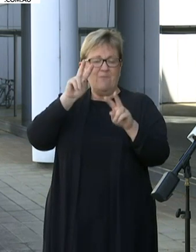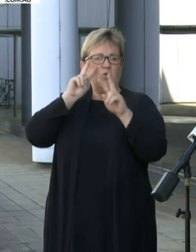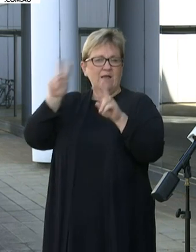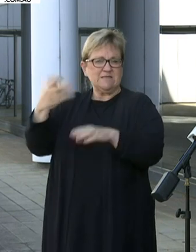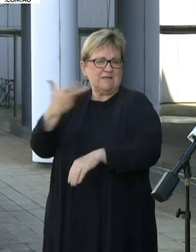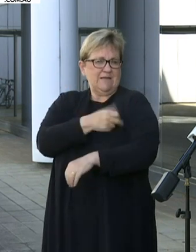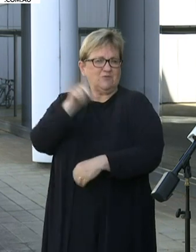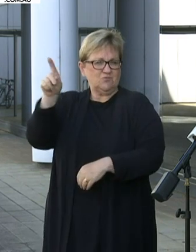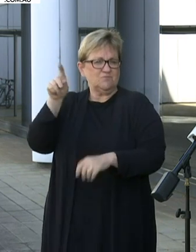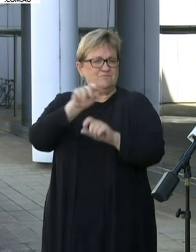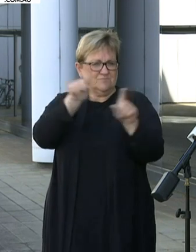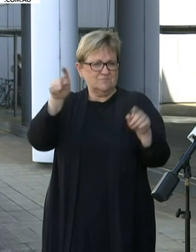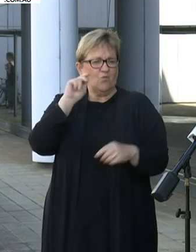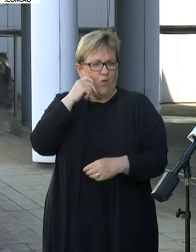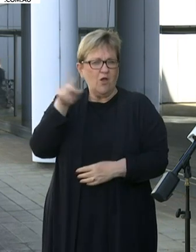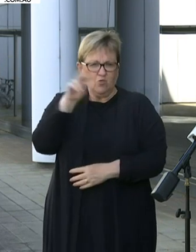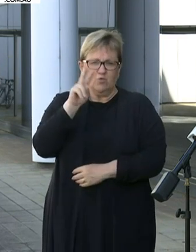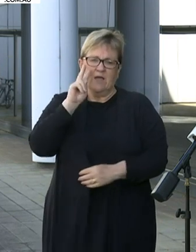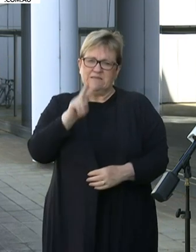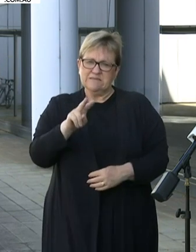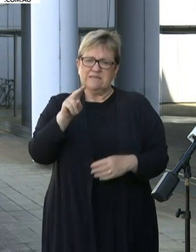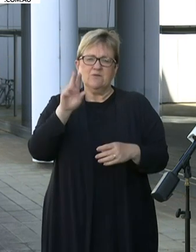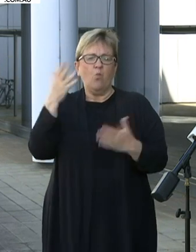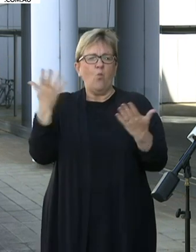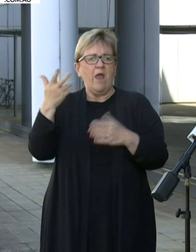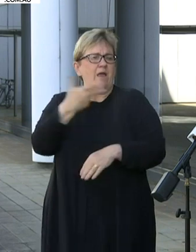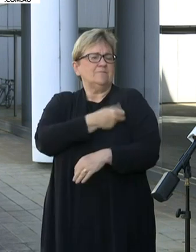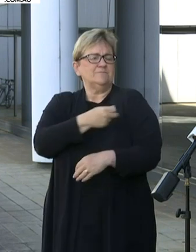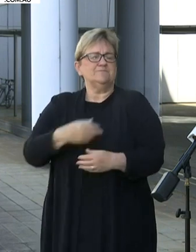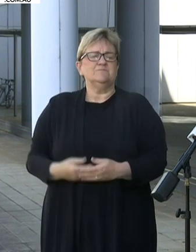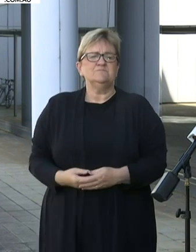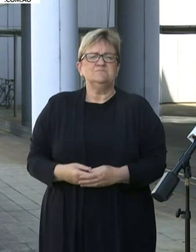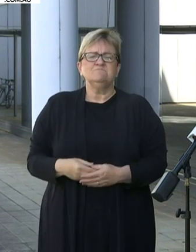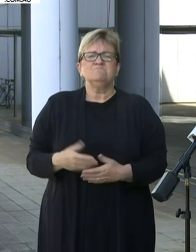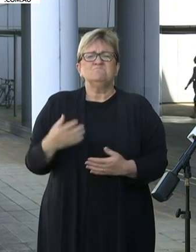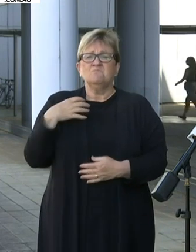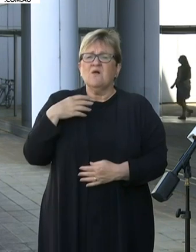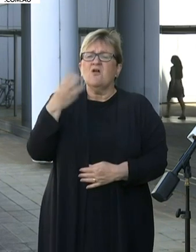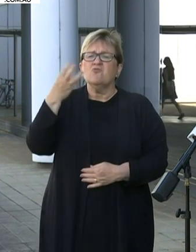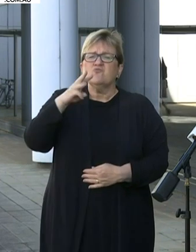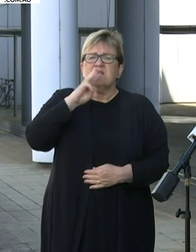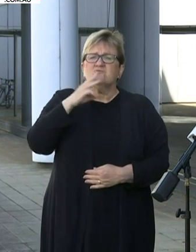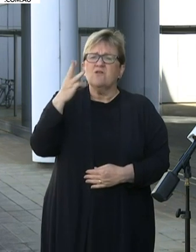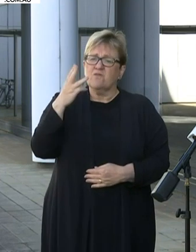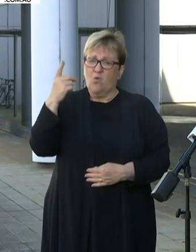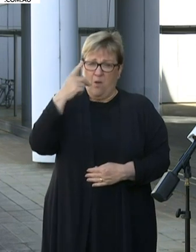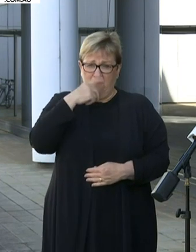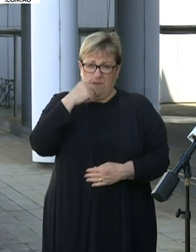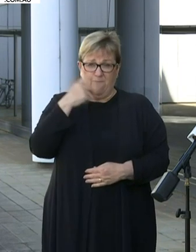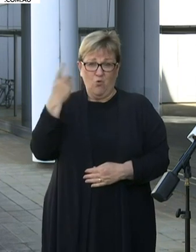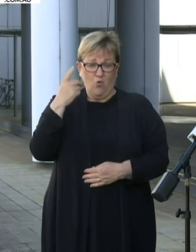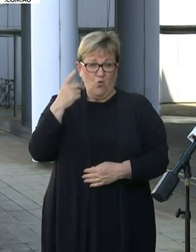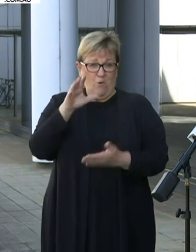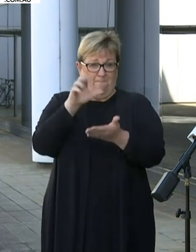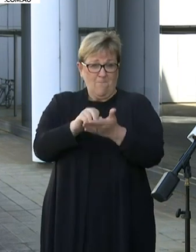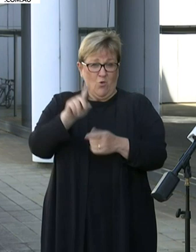outlets so that you can utilise that. There are more than 331 people who are booked into